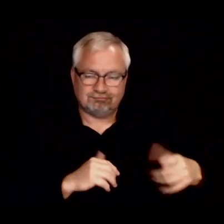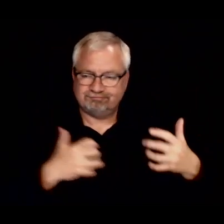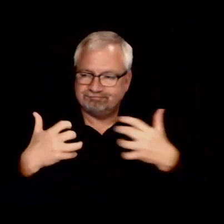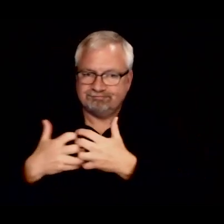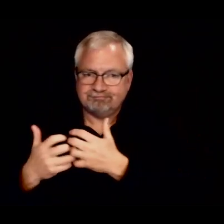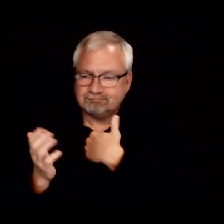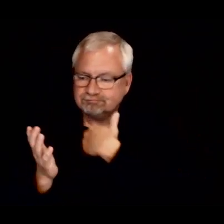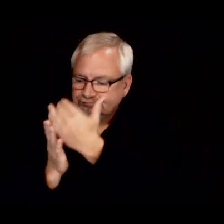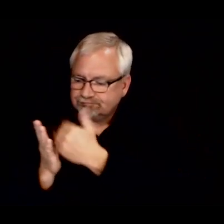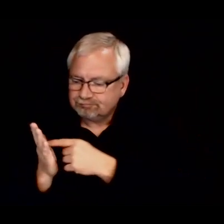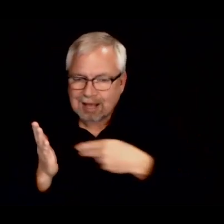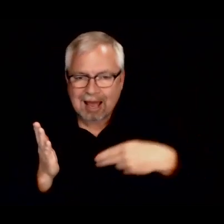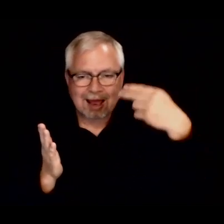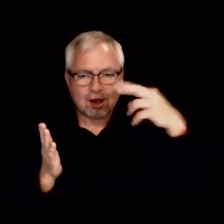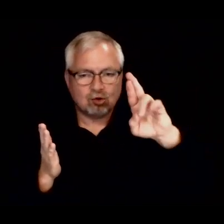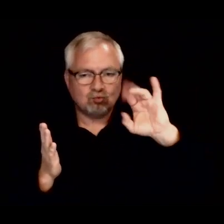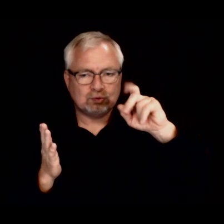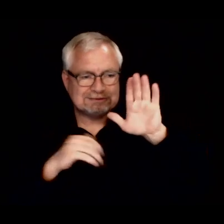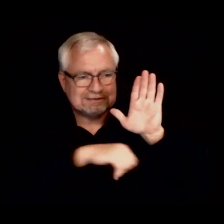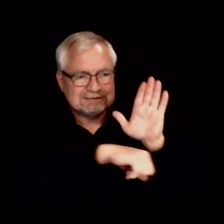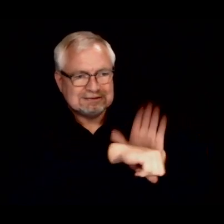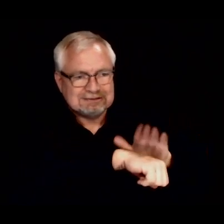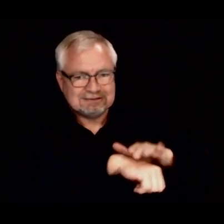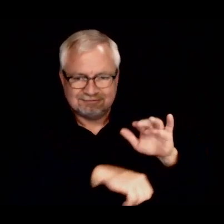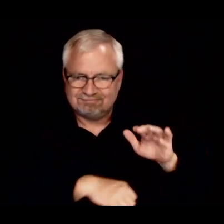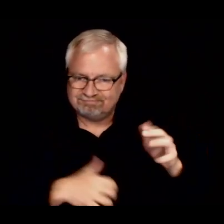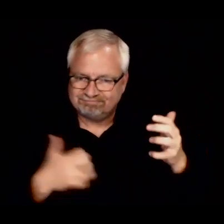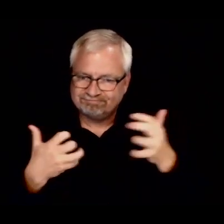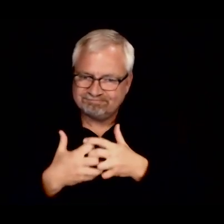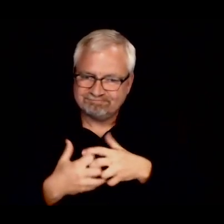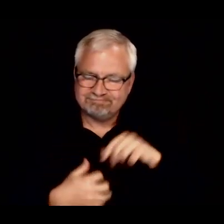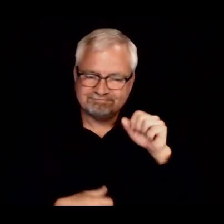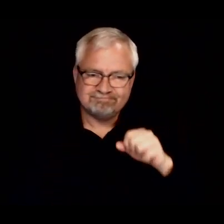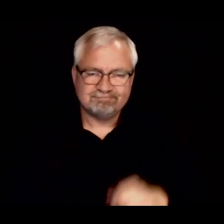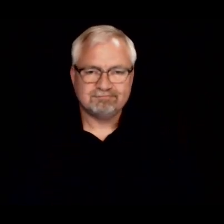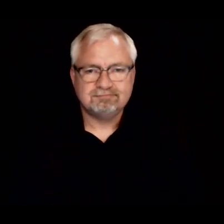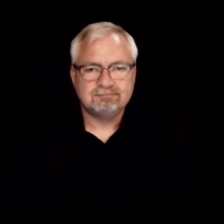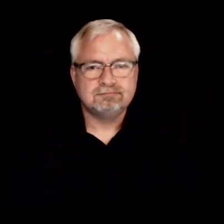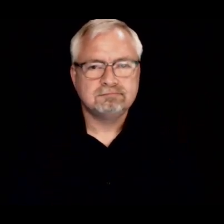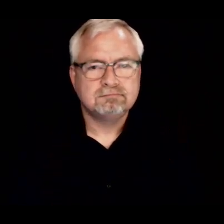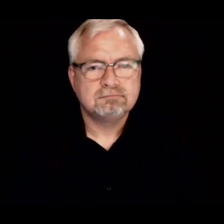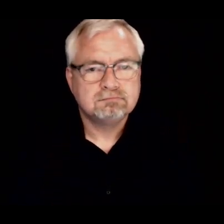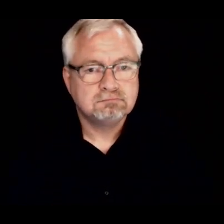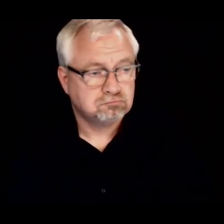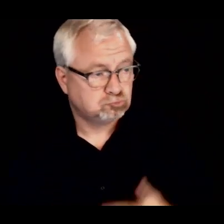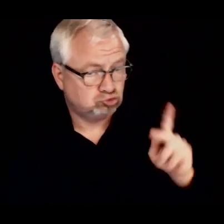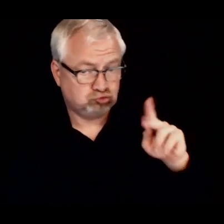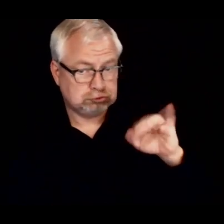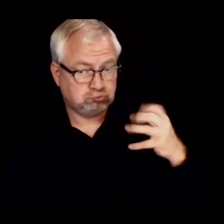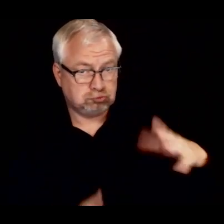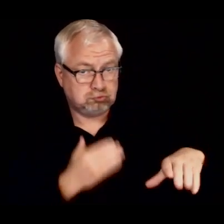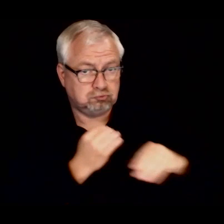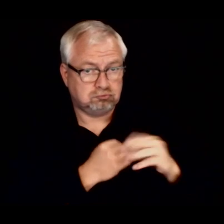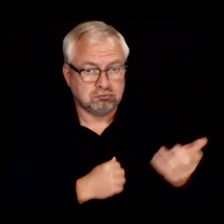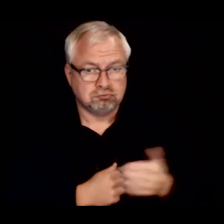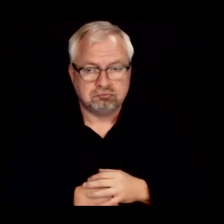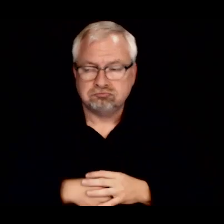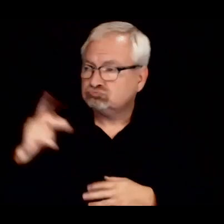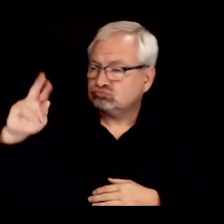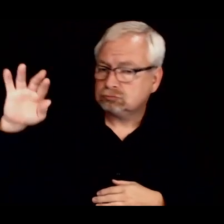Sorry, Mike, but thank you for the last one. Yep. And I'll just. Go ahead, Chris. I was just going to add to that and say that's